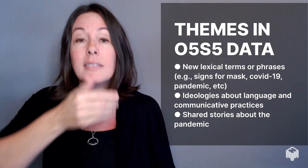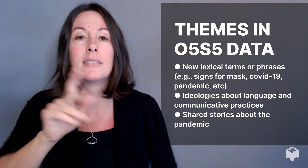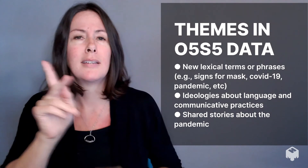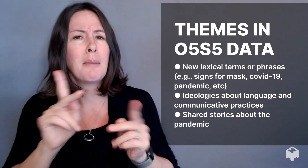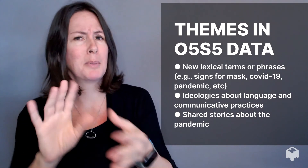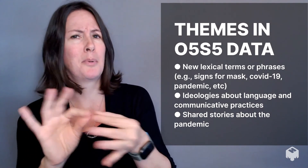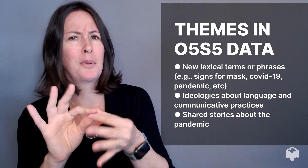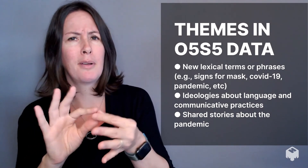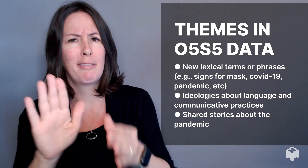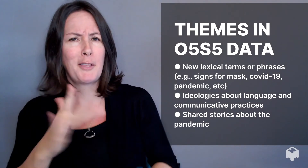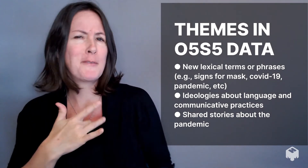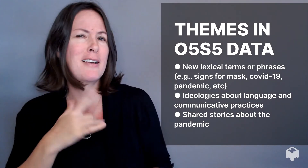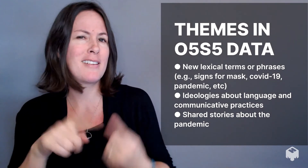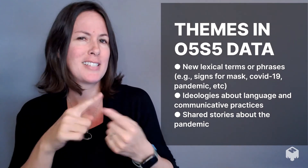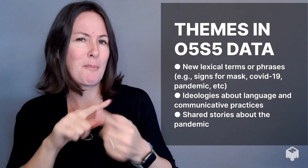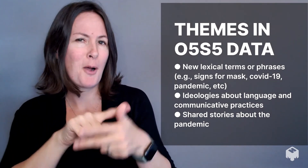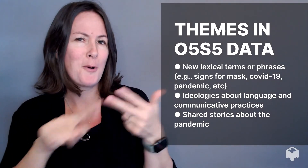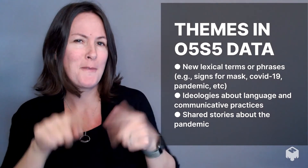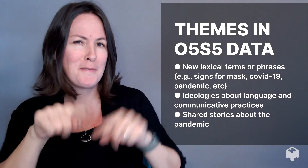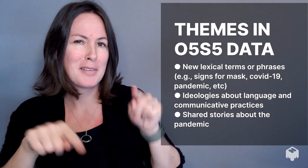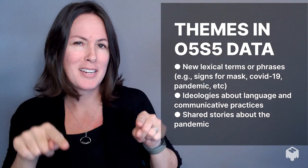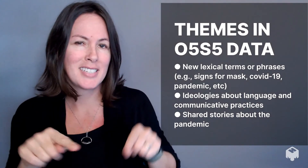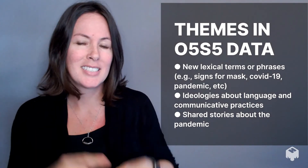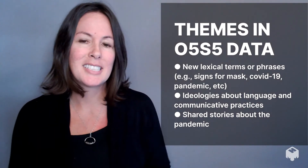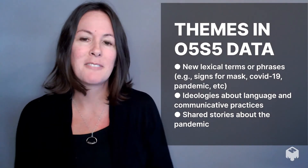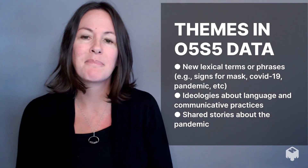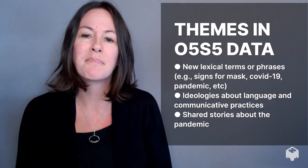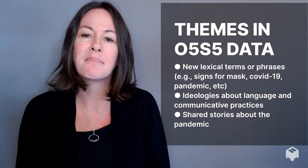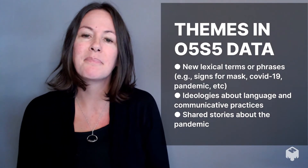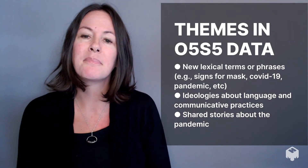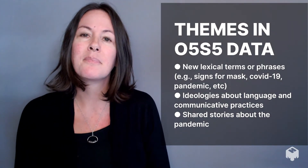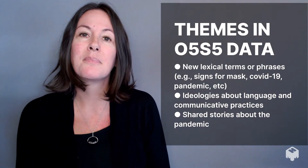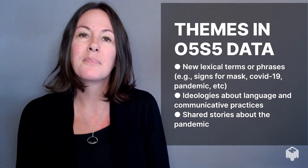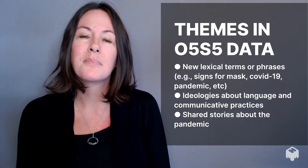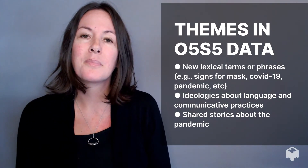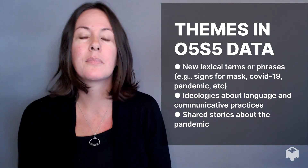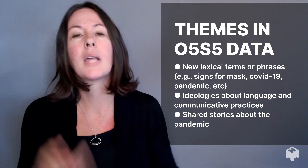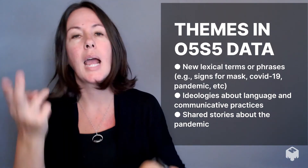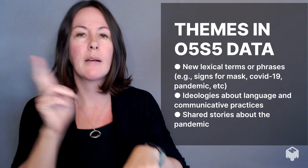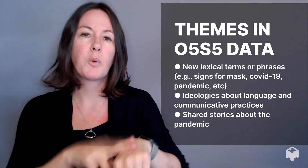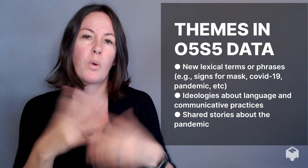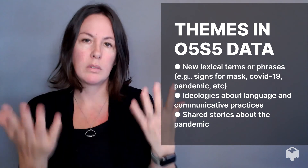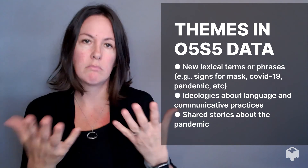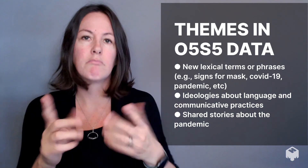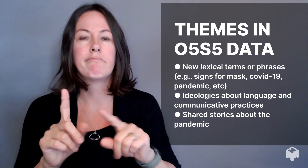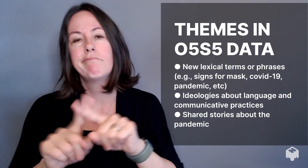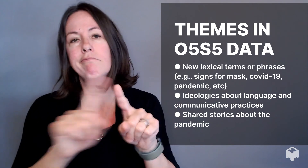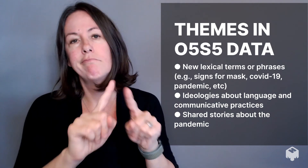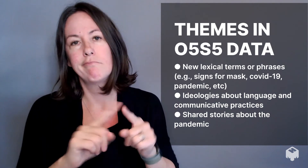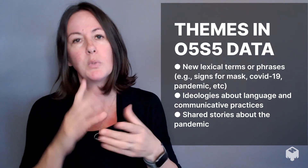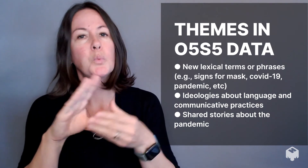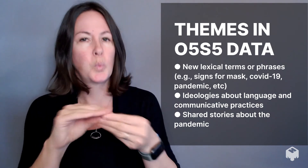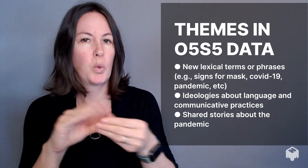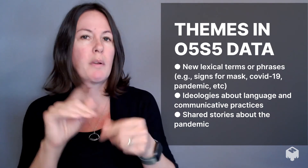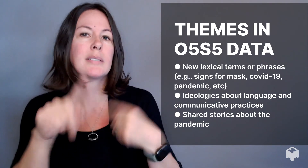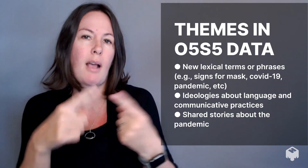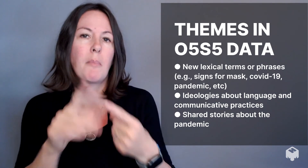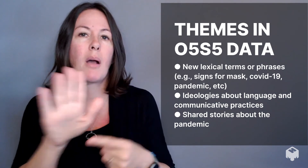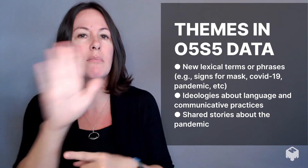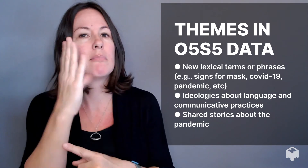this. And a lot of people have certain feelings about those variations in the sign for mask. And of course, there are a lot of different